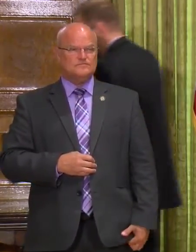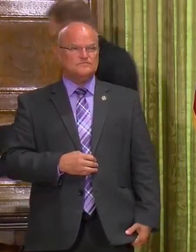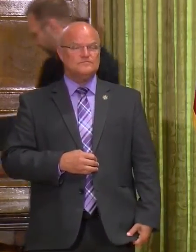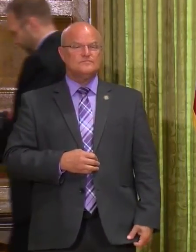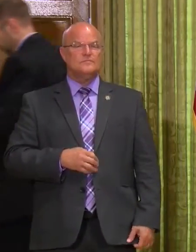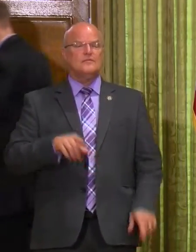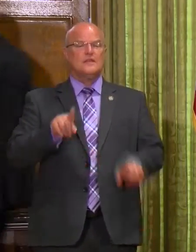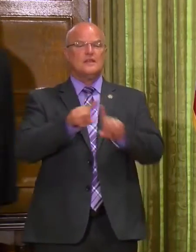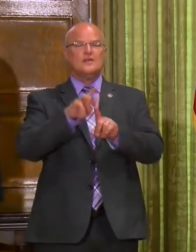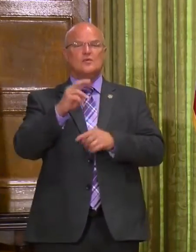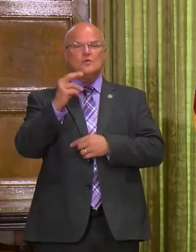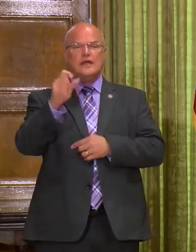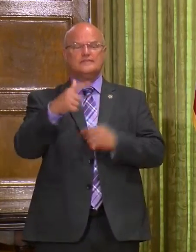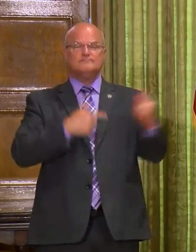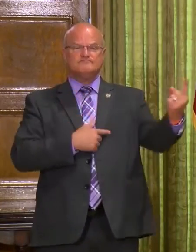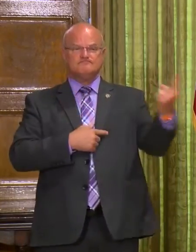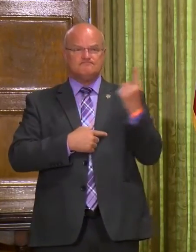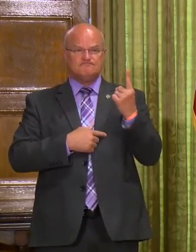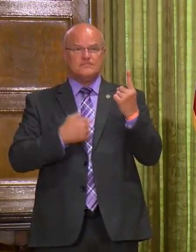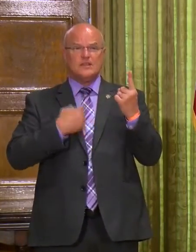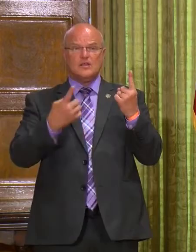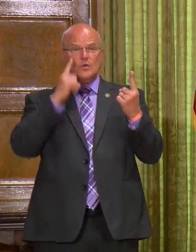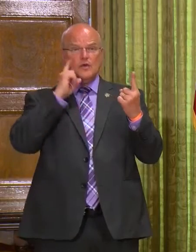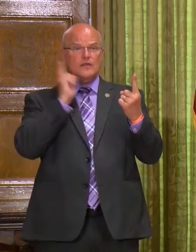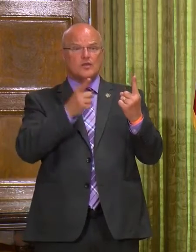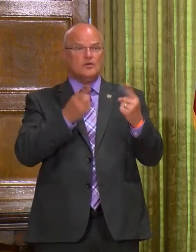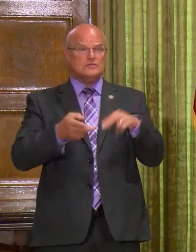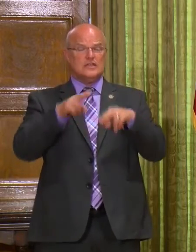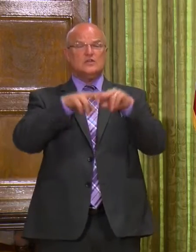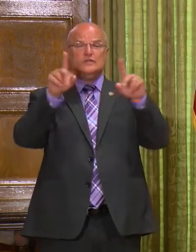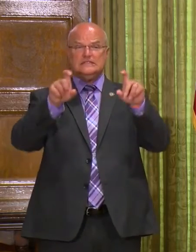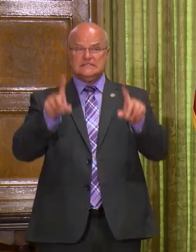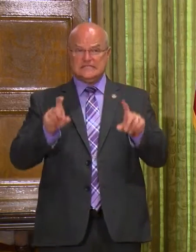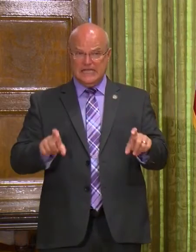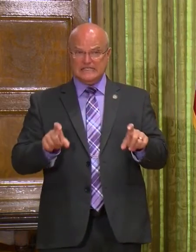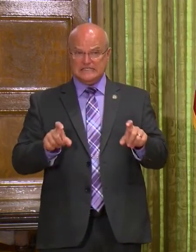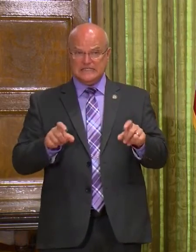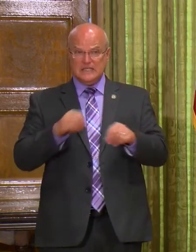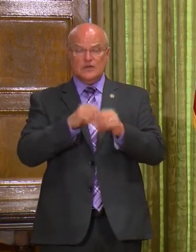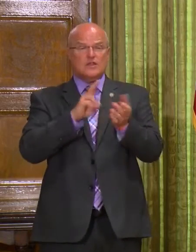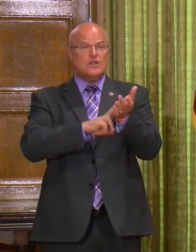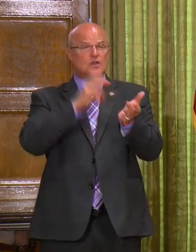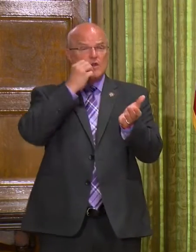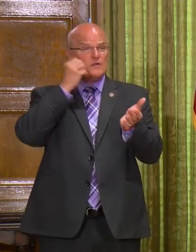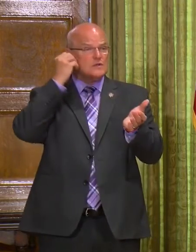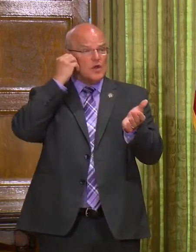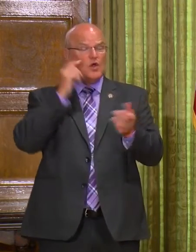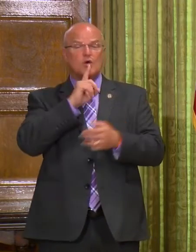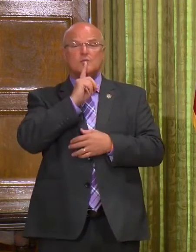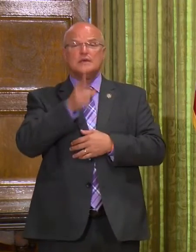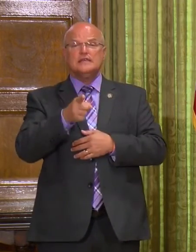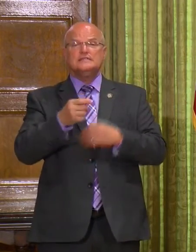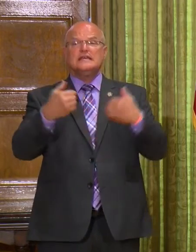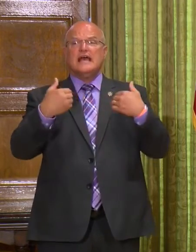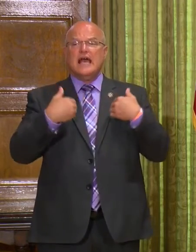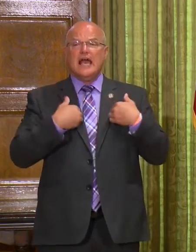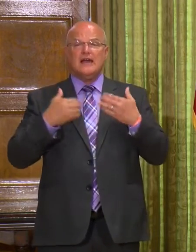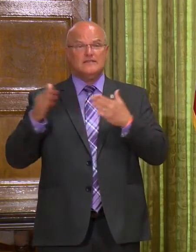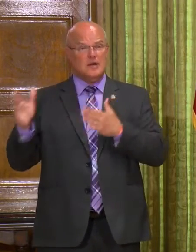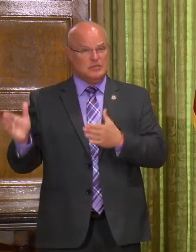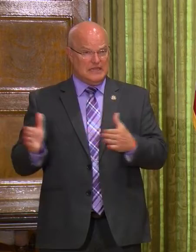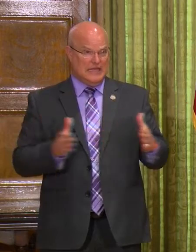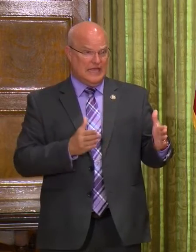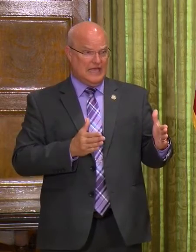As Rachel comes up, I just wanted to say one of the goals of increased testing in our nursing homes is to have a